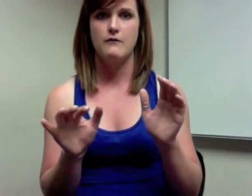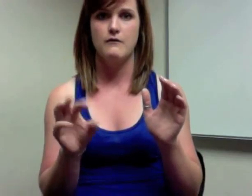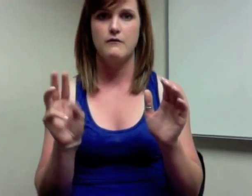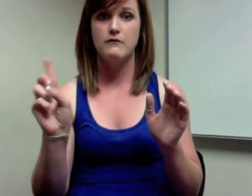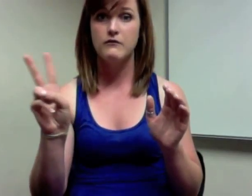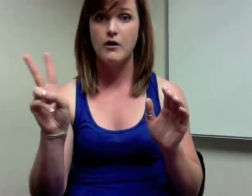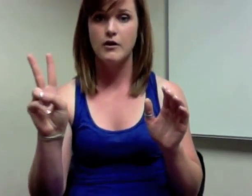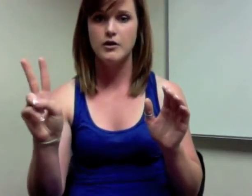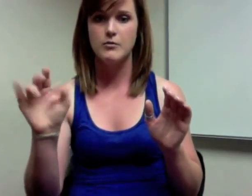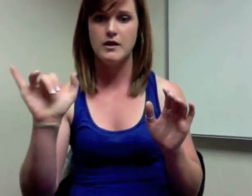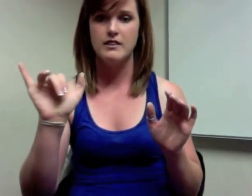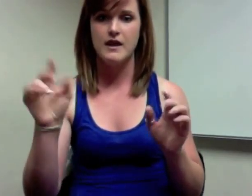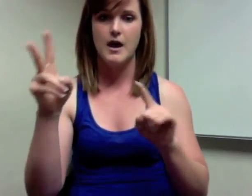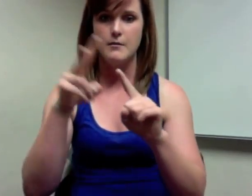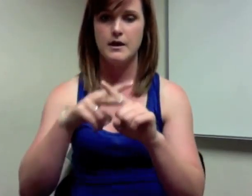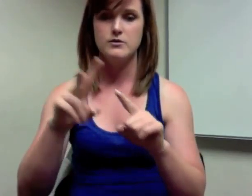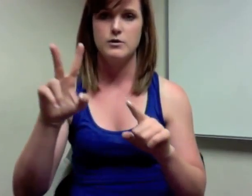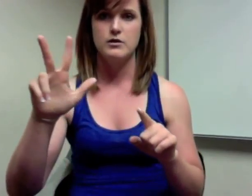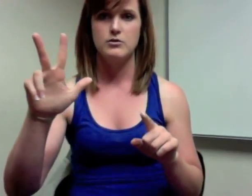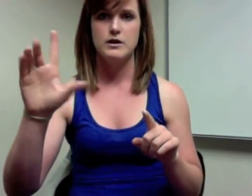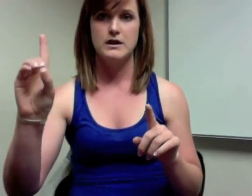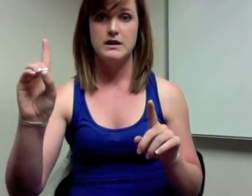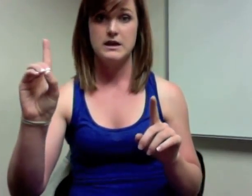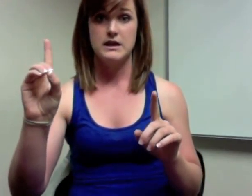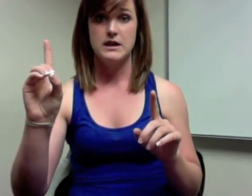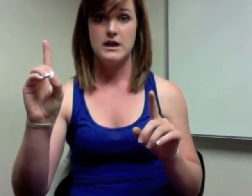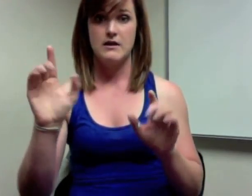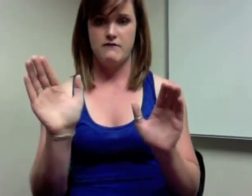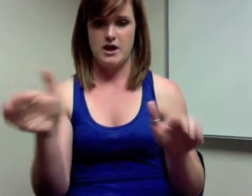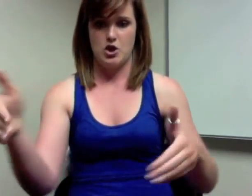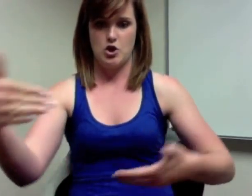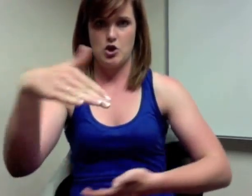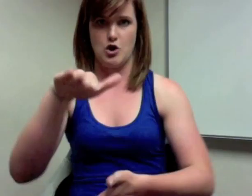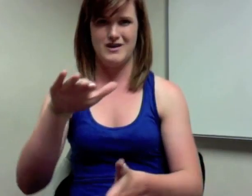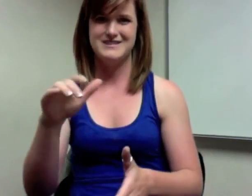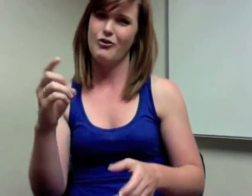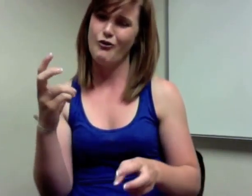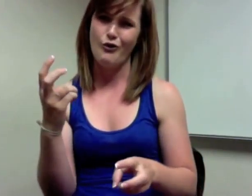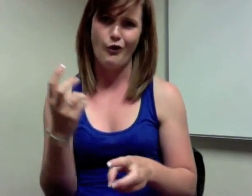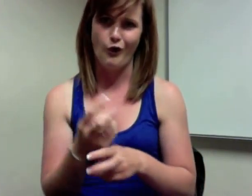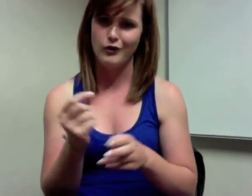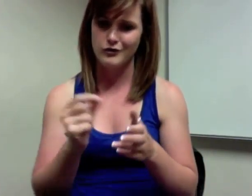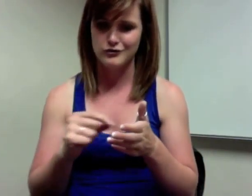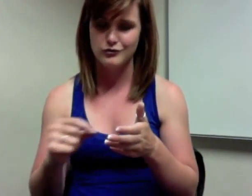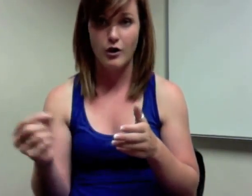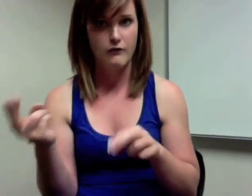more difficult to draw, of course, because it's 3 dimensions. But we're going to